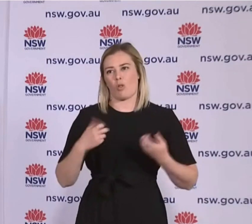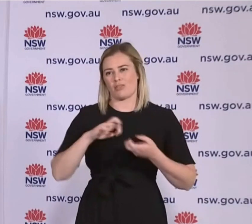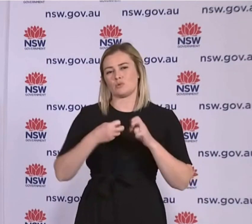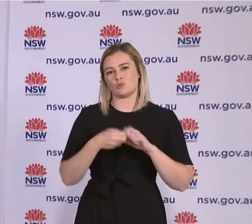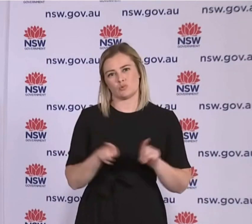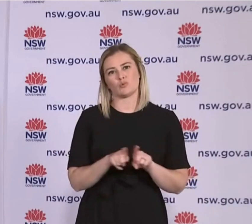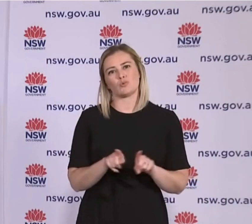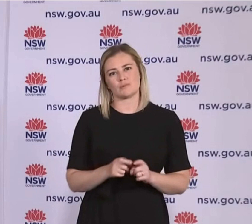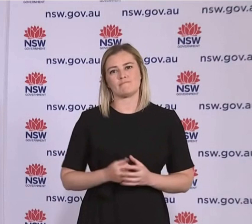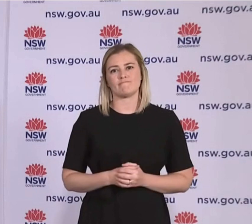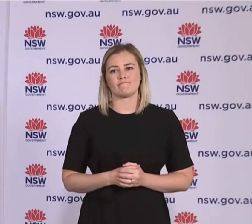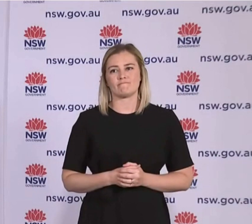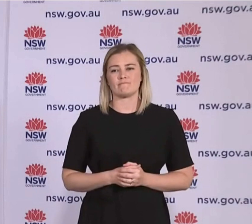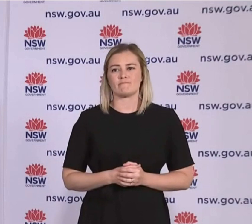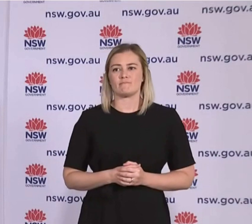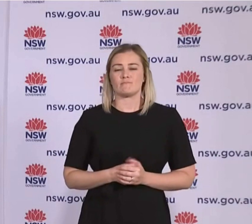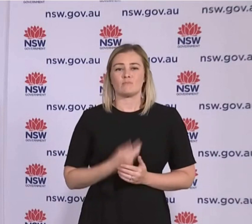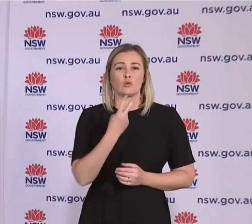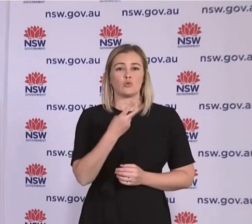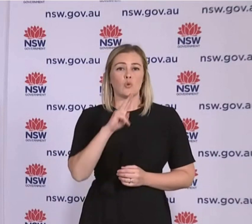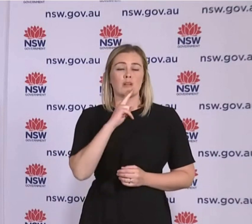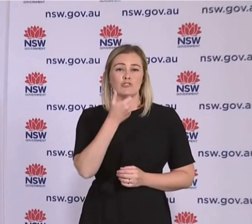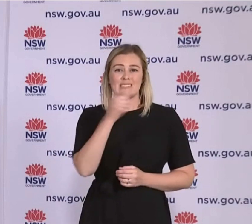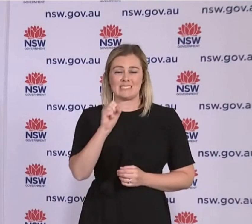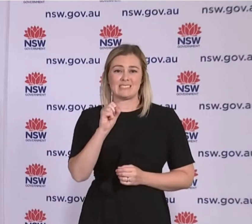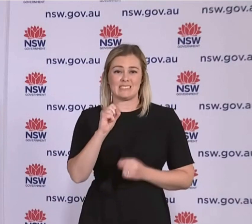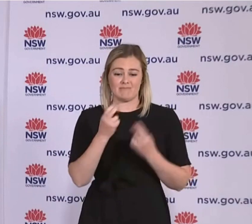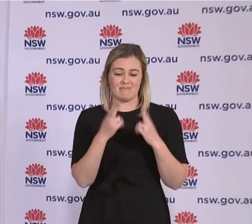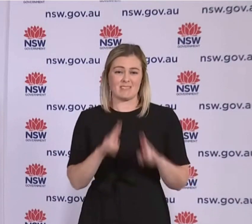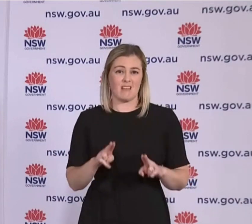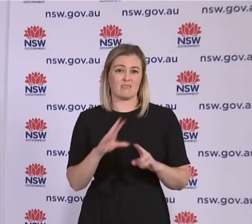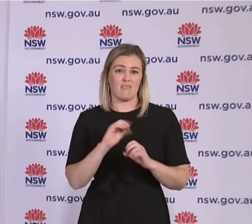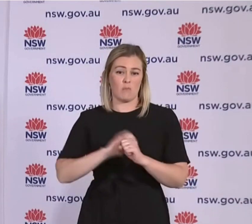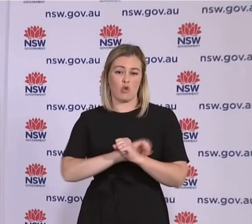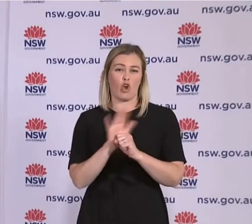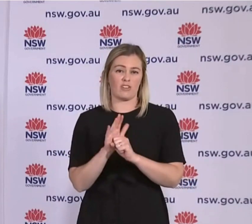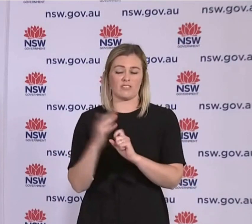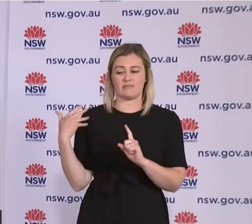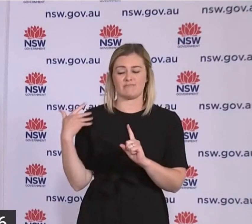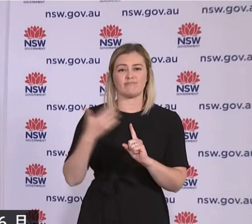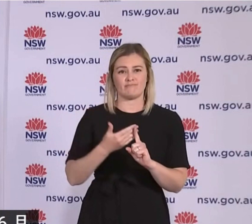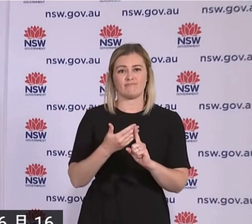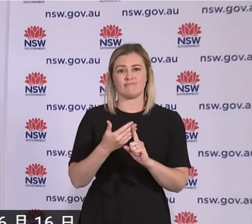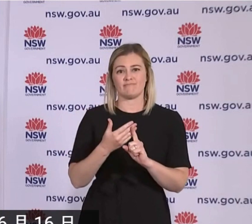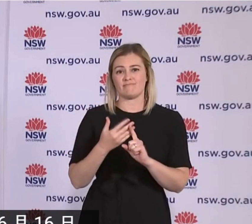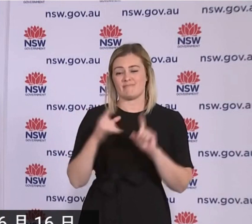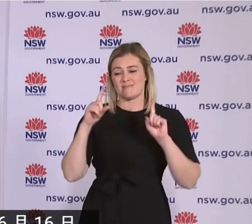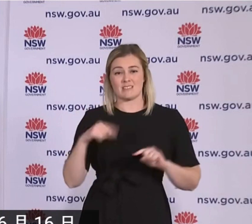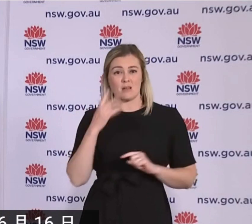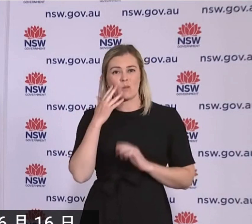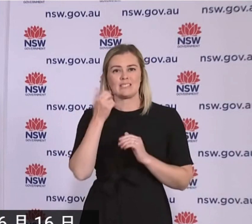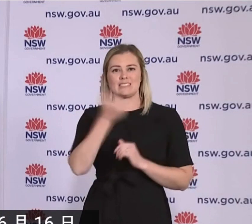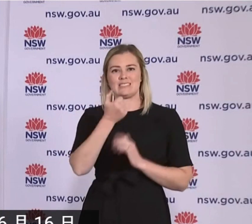have been, tragically, 260 COVID deaths related to this current outbreak since 16th of